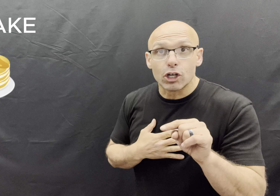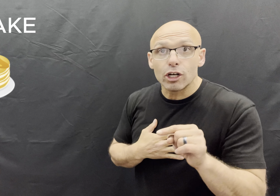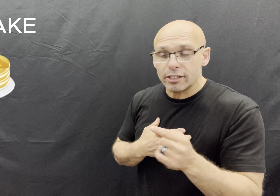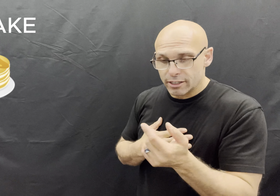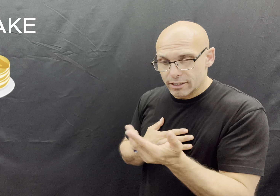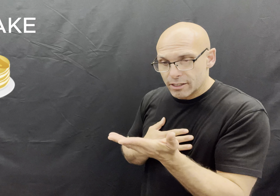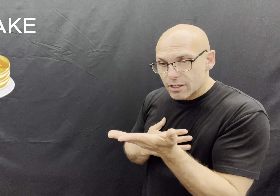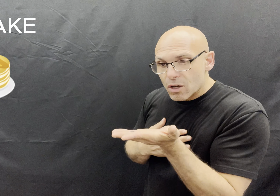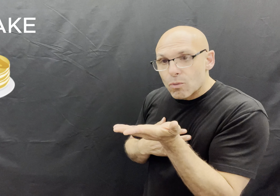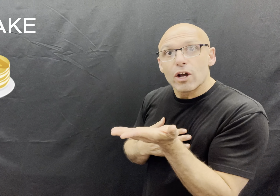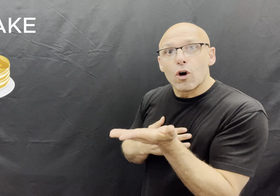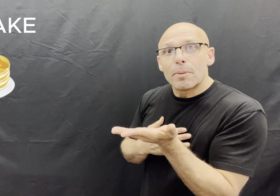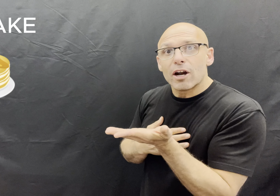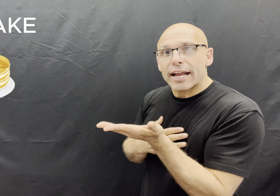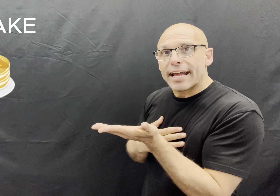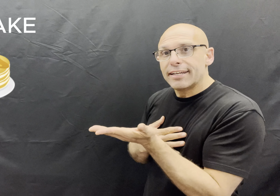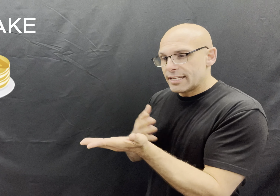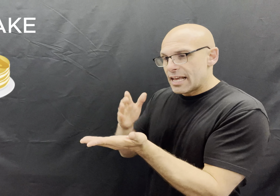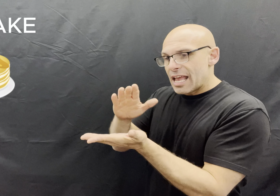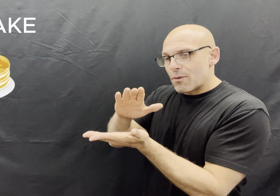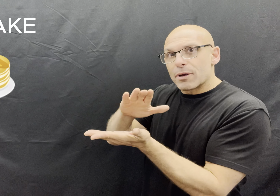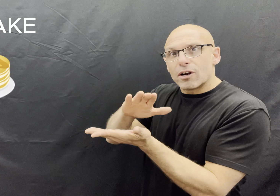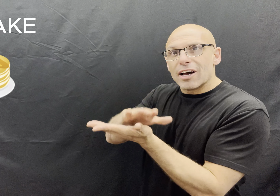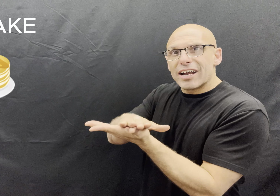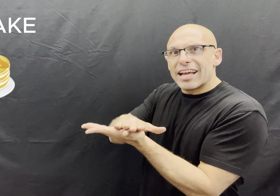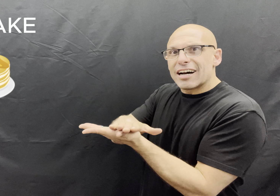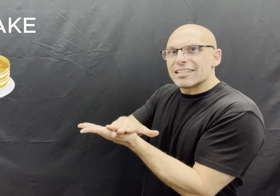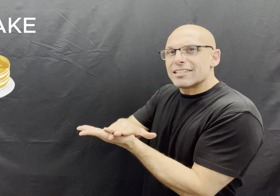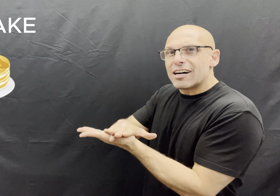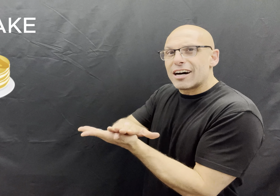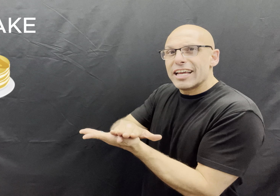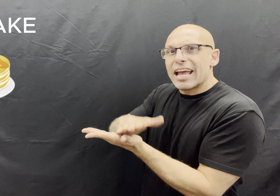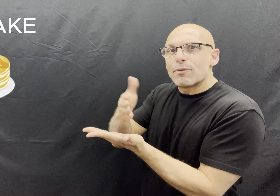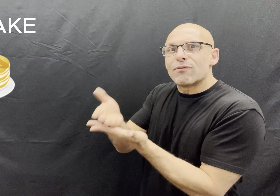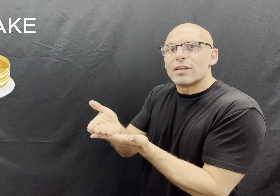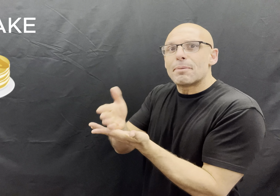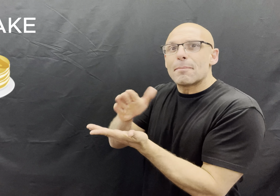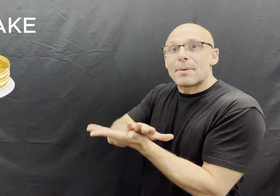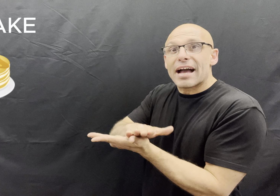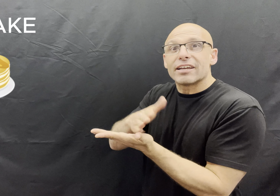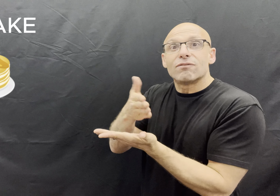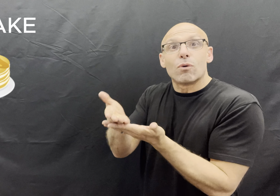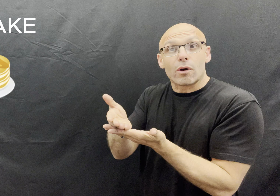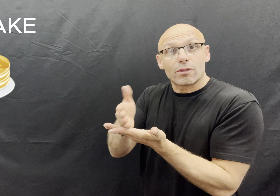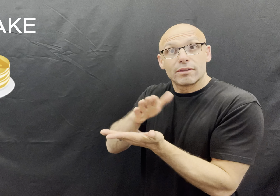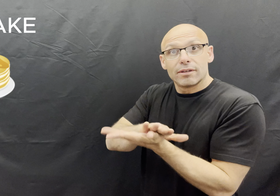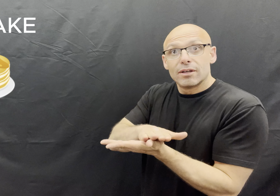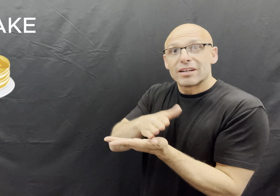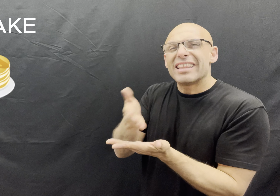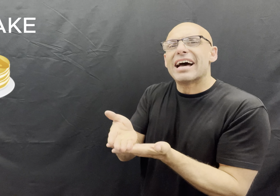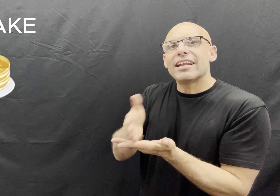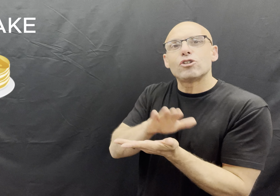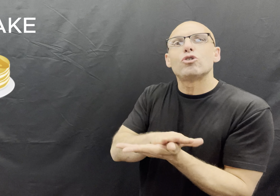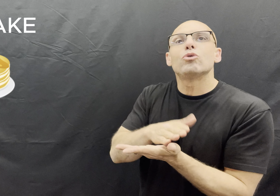cook, we open our hand, we put our other hand on it, and we flip it back and forth. Okay, that is to